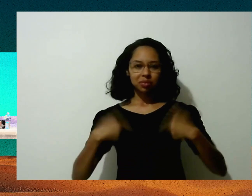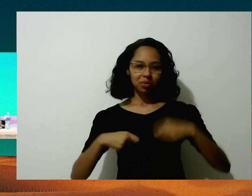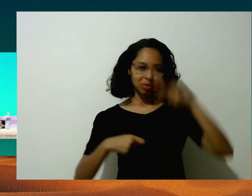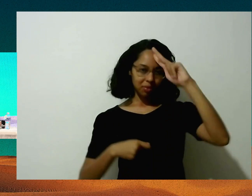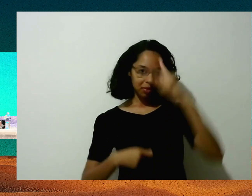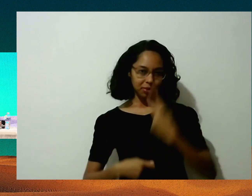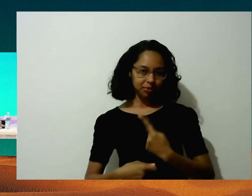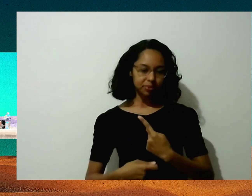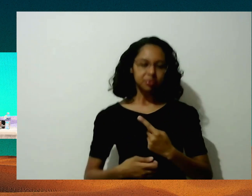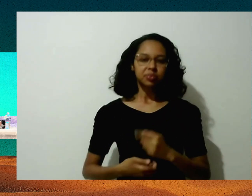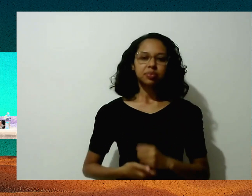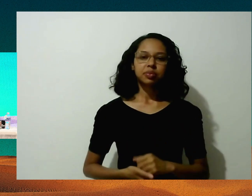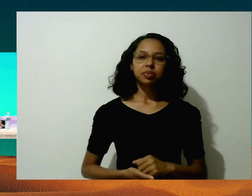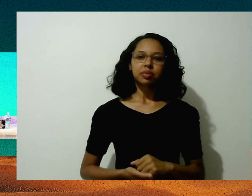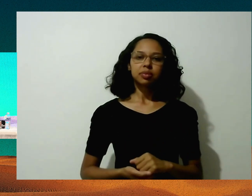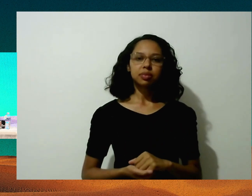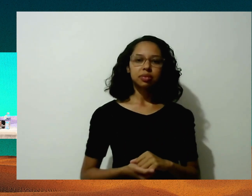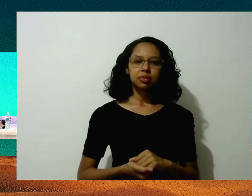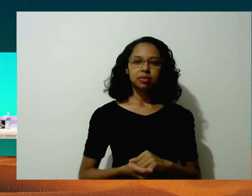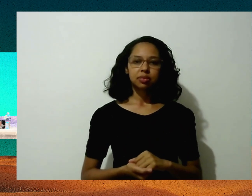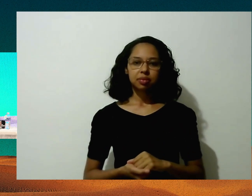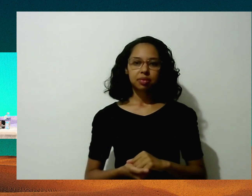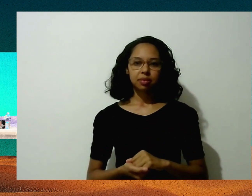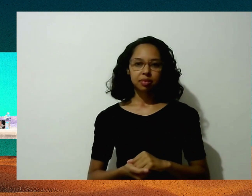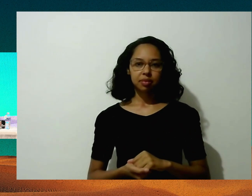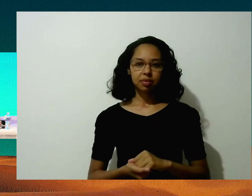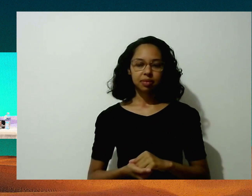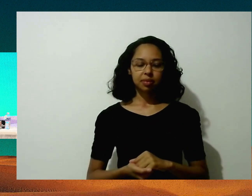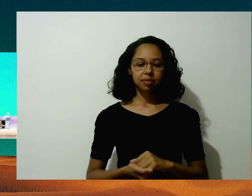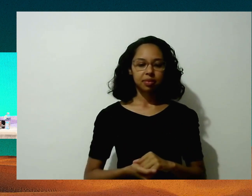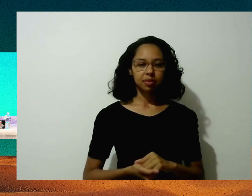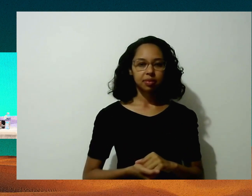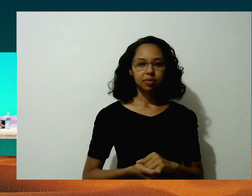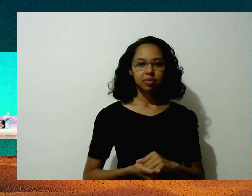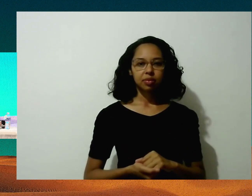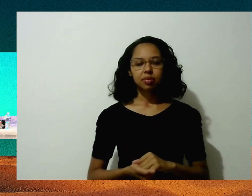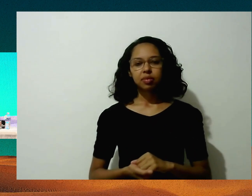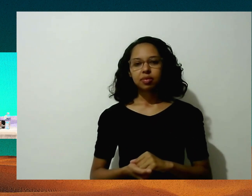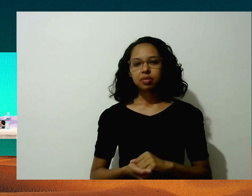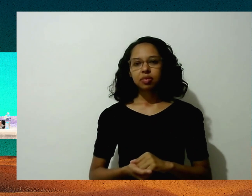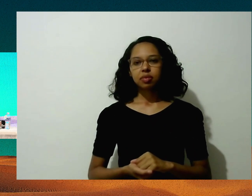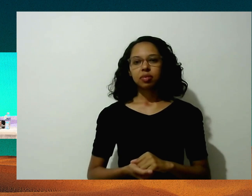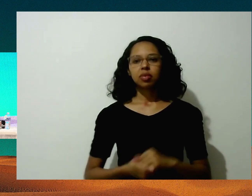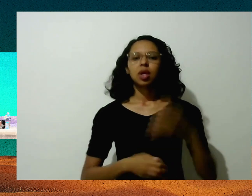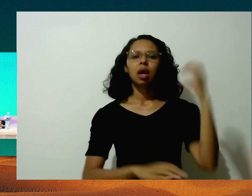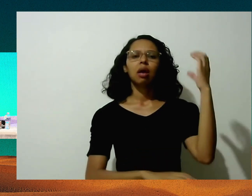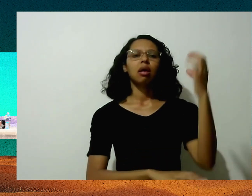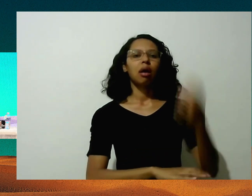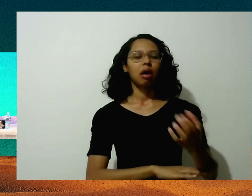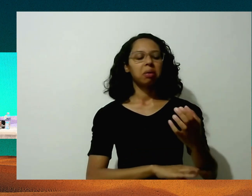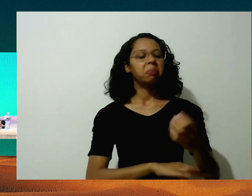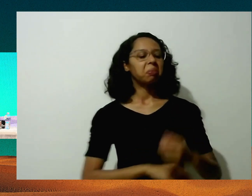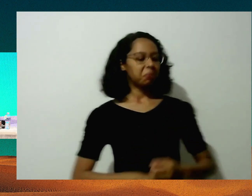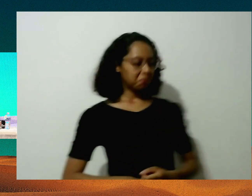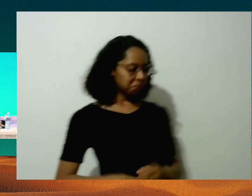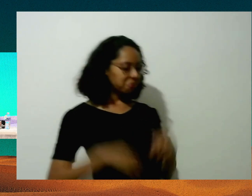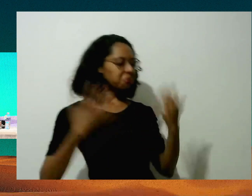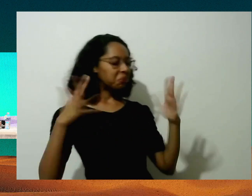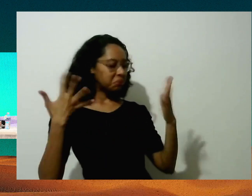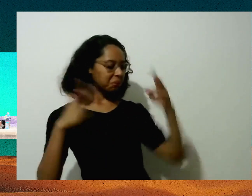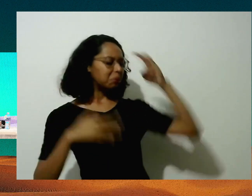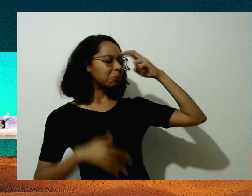to teach him how to sow, how to tiller the ground. Ele deveria ser louvado pela sua diligência, e pela